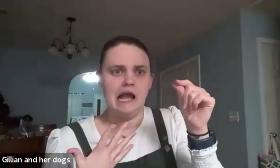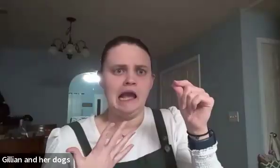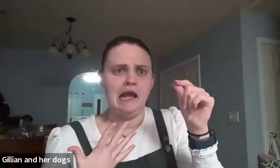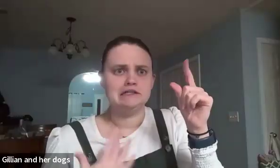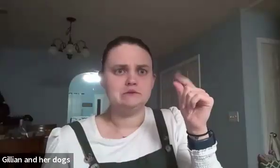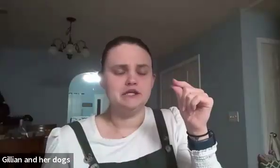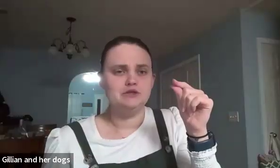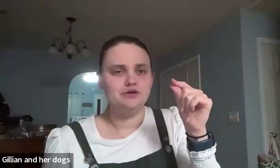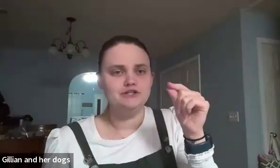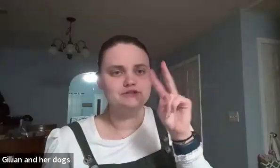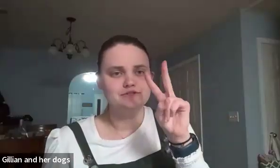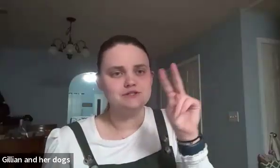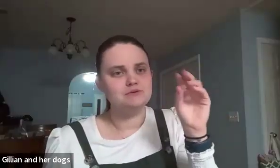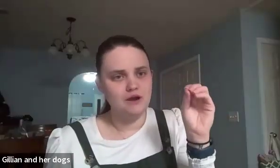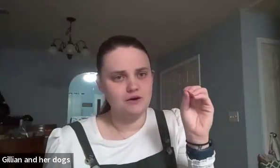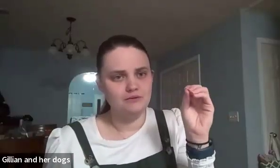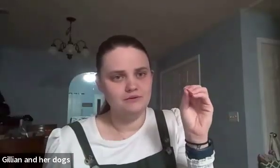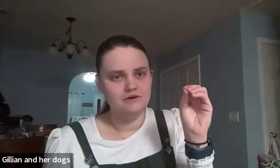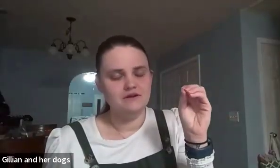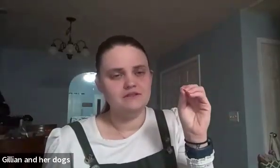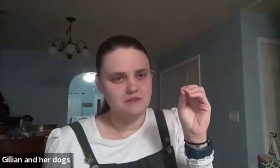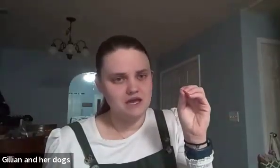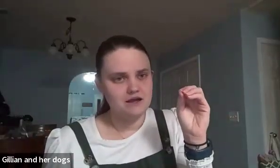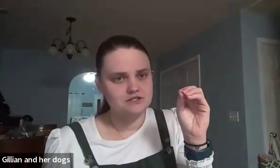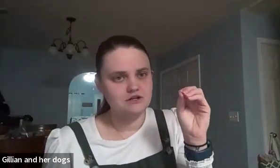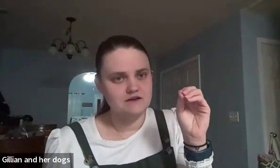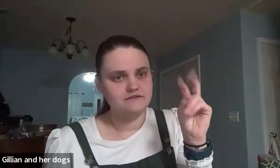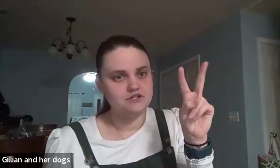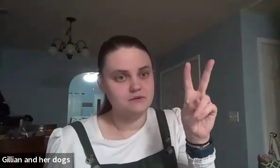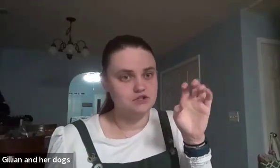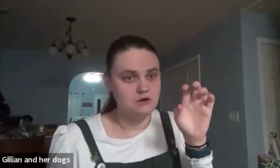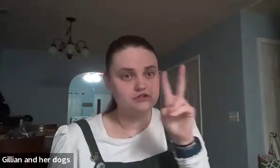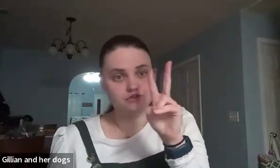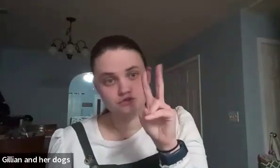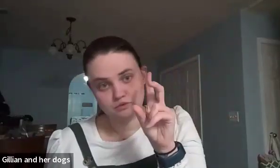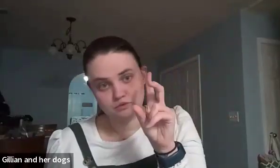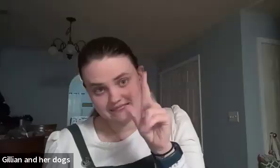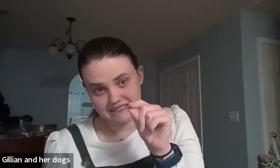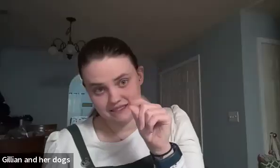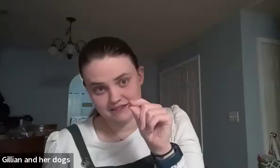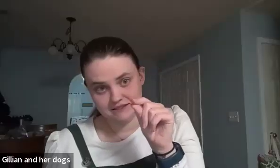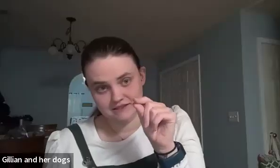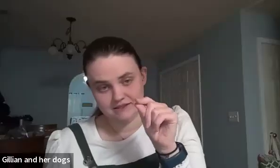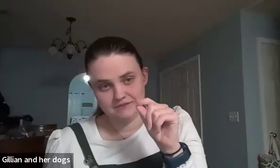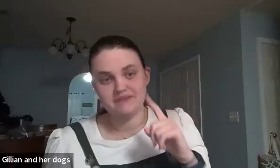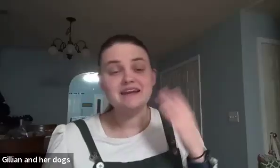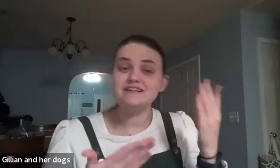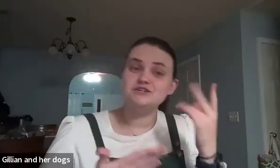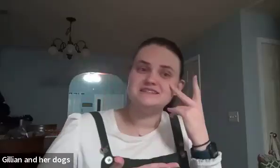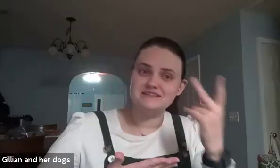like 20, you could do 2, 0. They may ask you to clarify if you're talking about 200 or 20, but then at least you can see